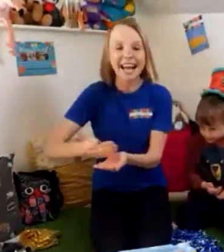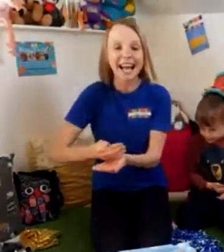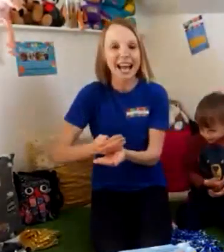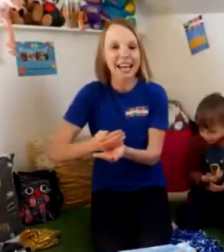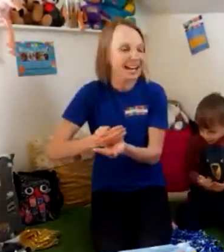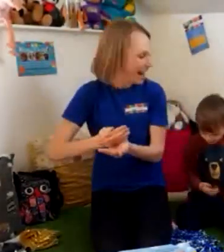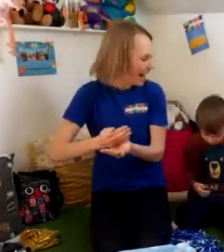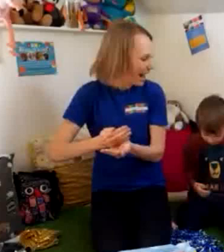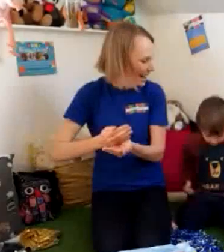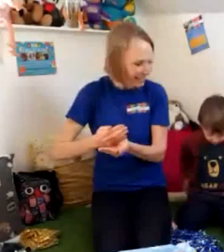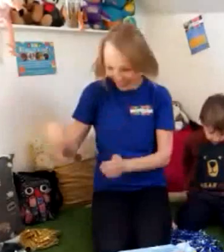hay.